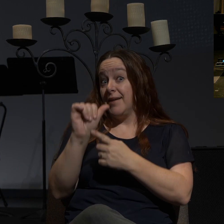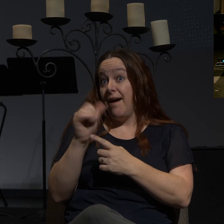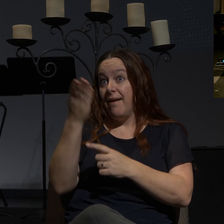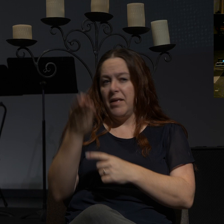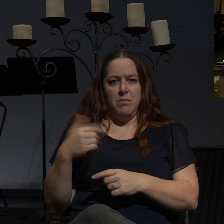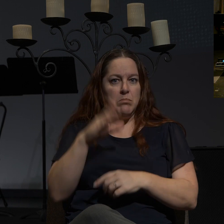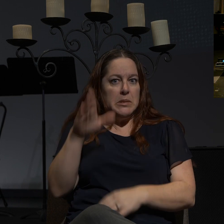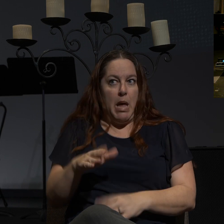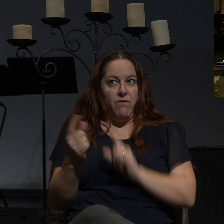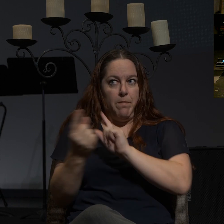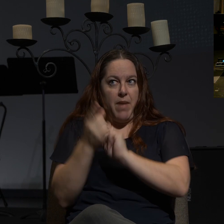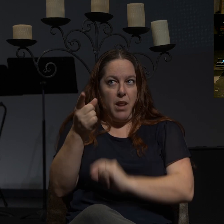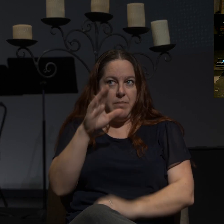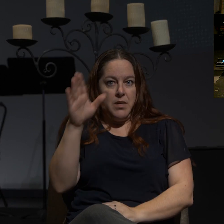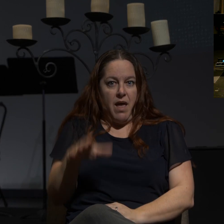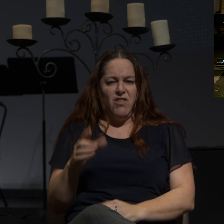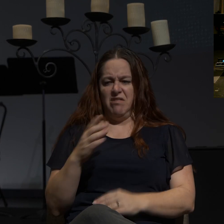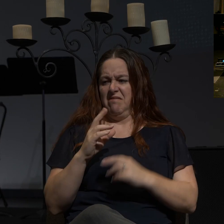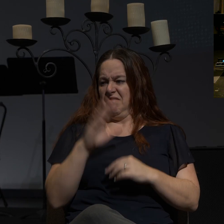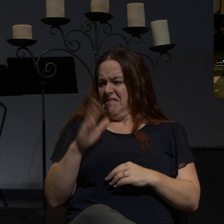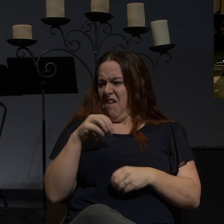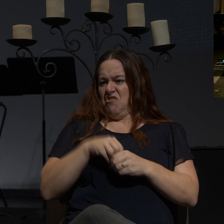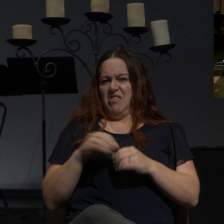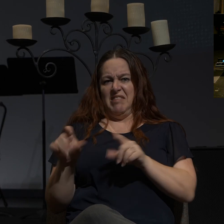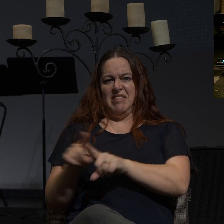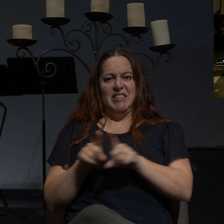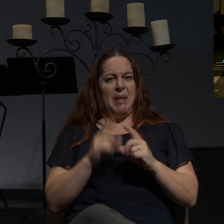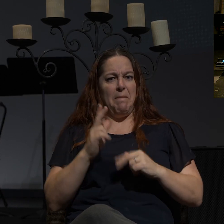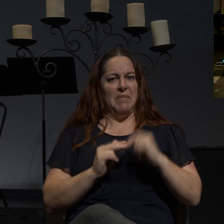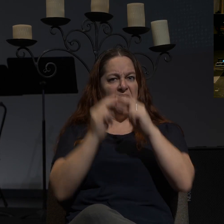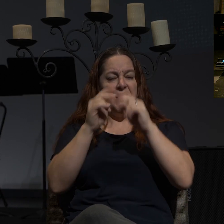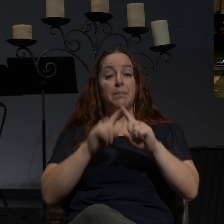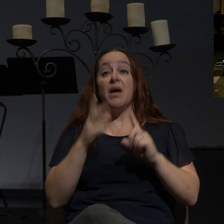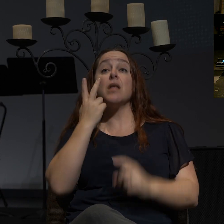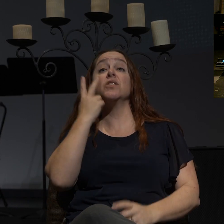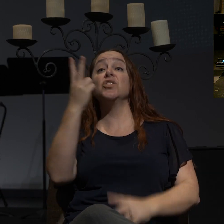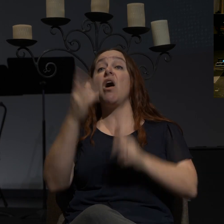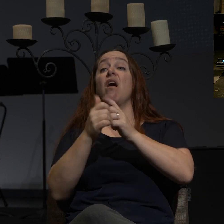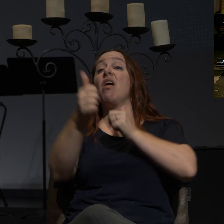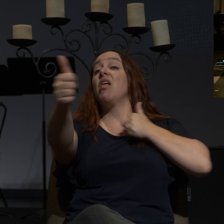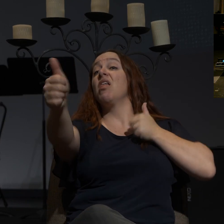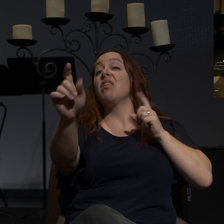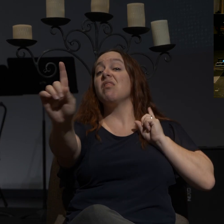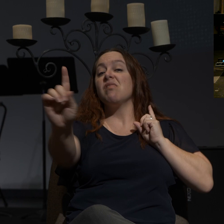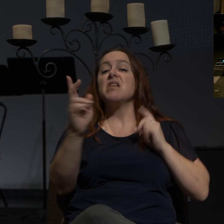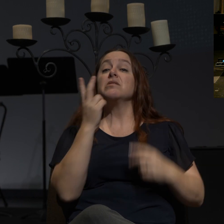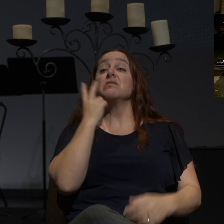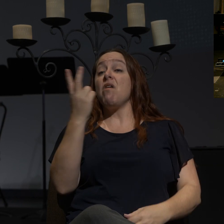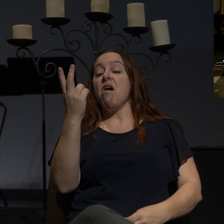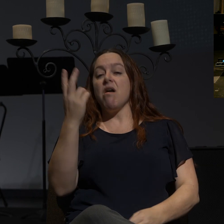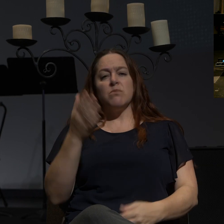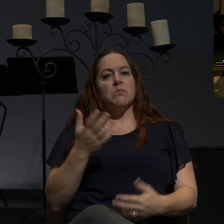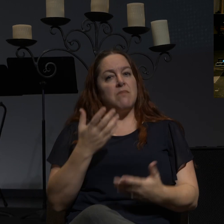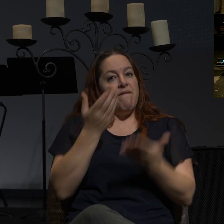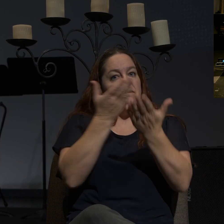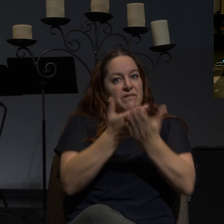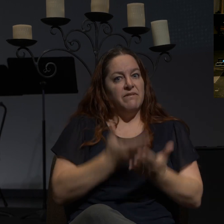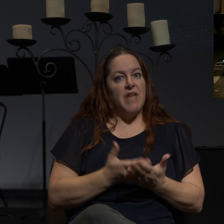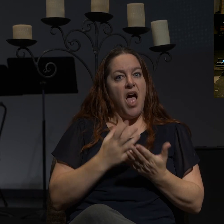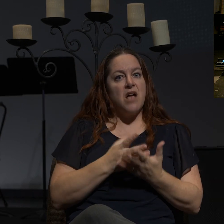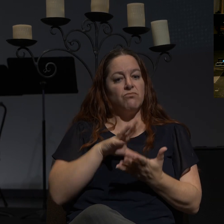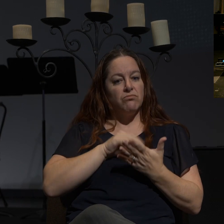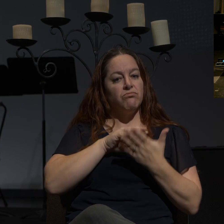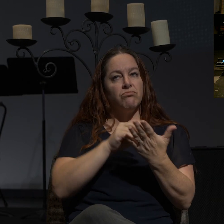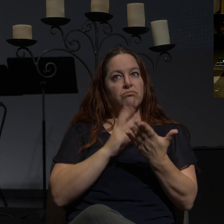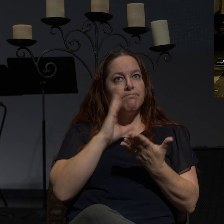I never met him. I was never in the same building with him. I just saw him from a distance. And I had a lot of facts accumulated